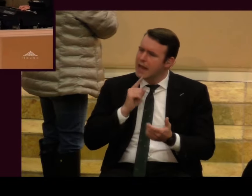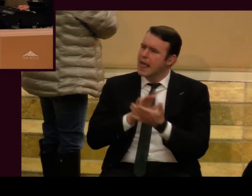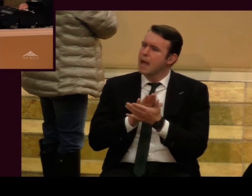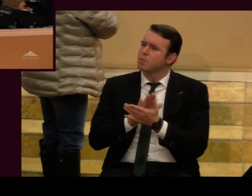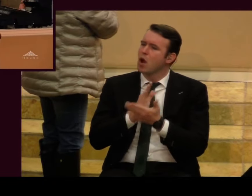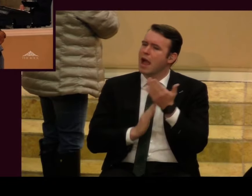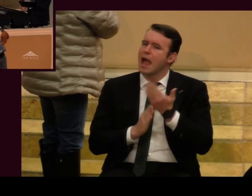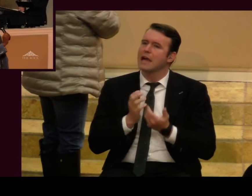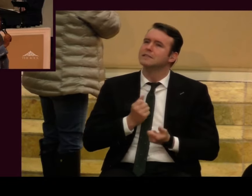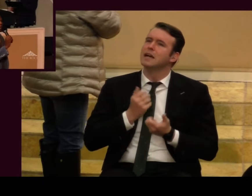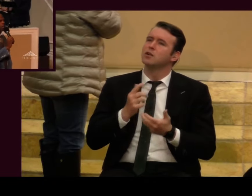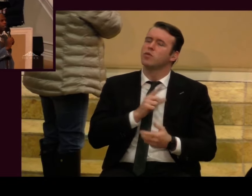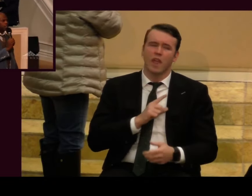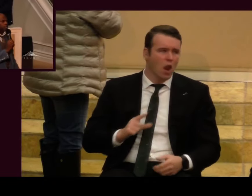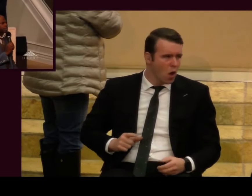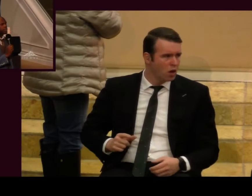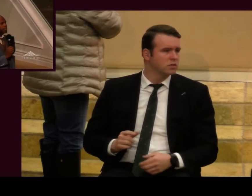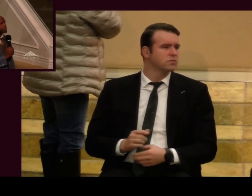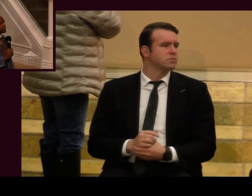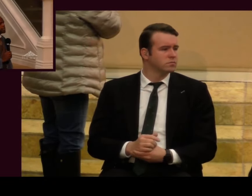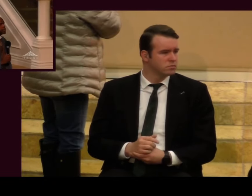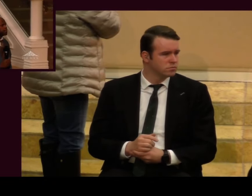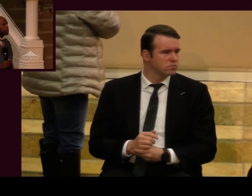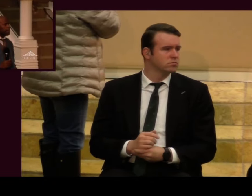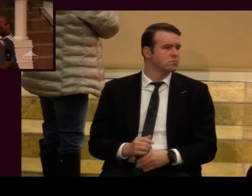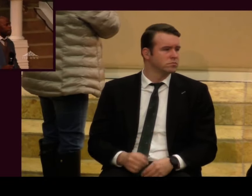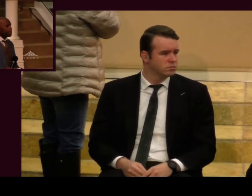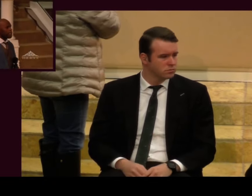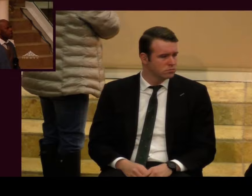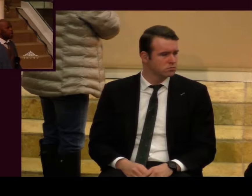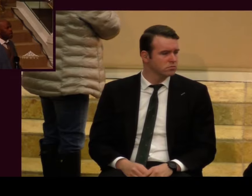Come on, clap your hands unto the Lord.